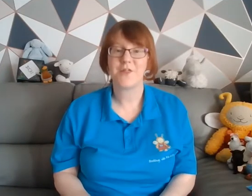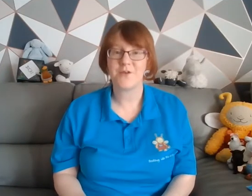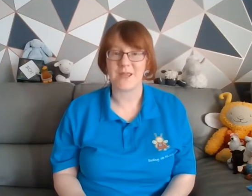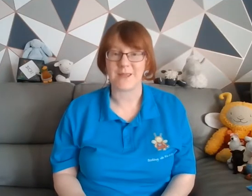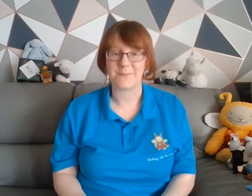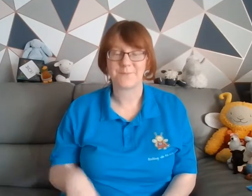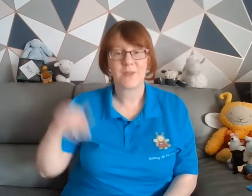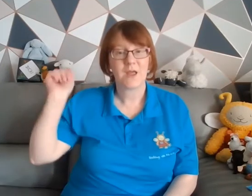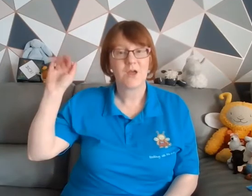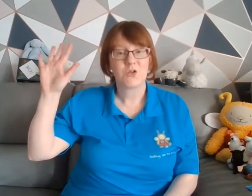three.